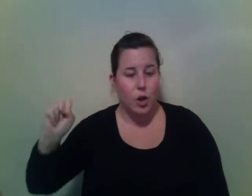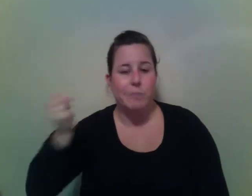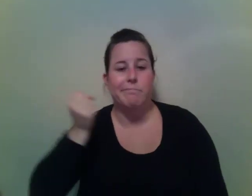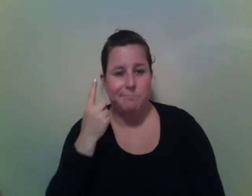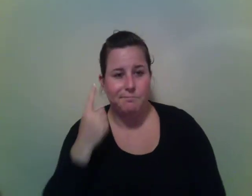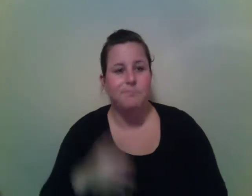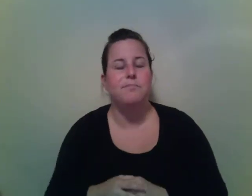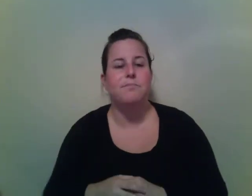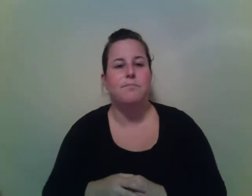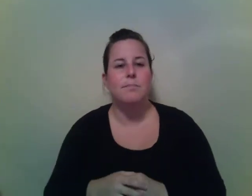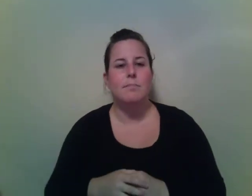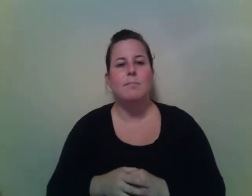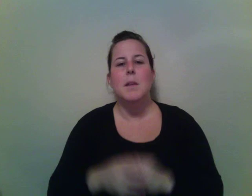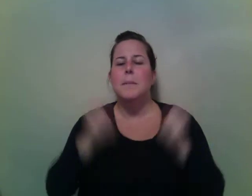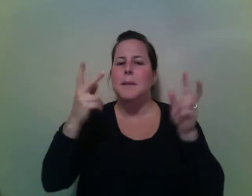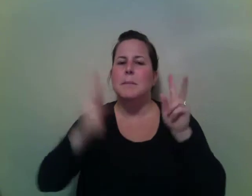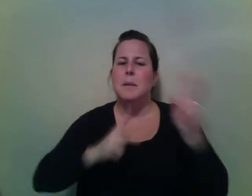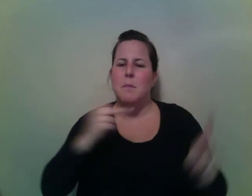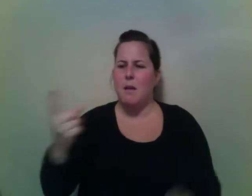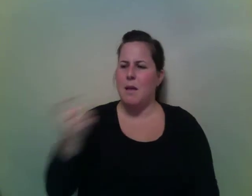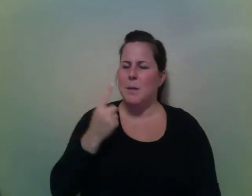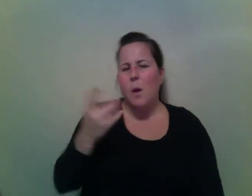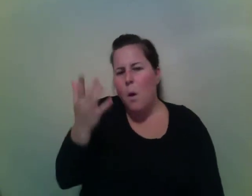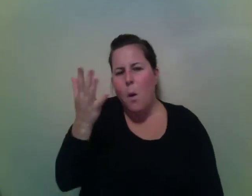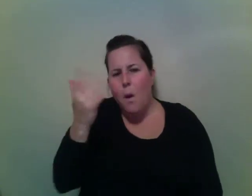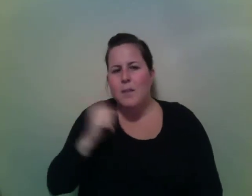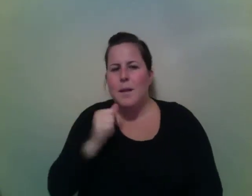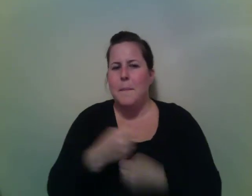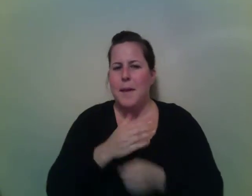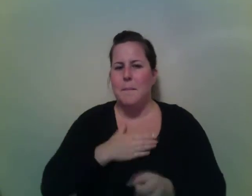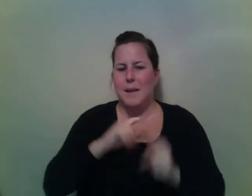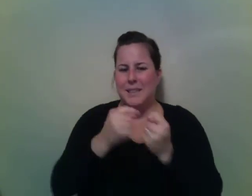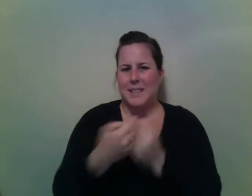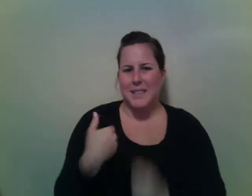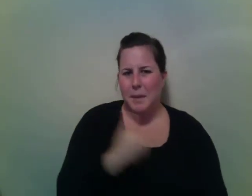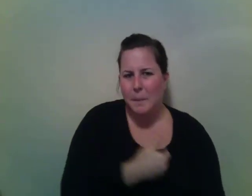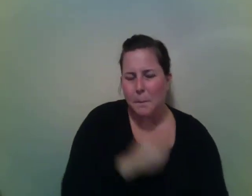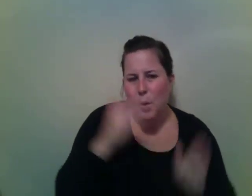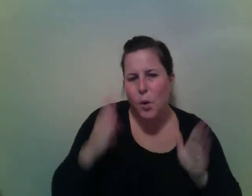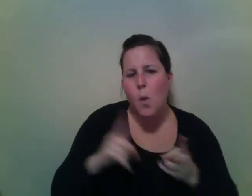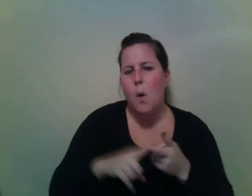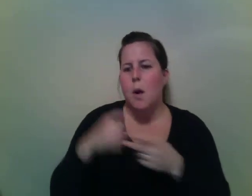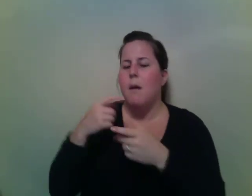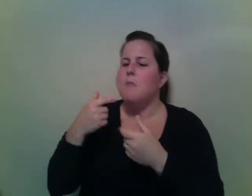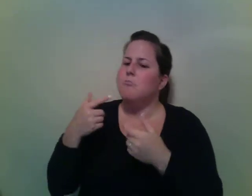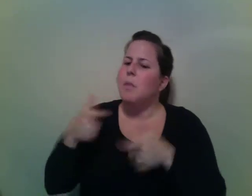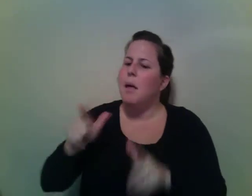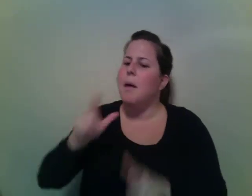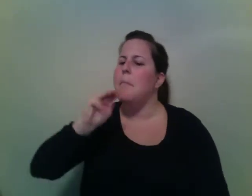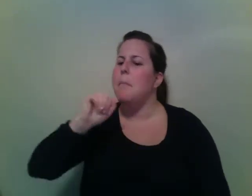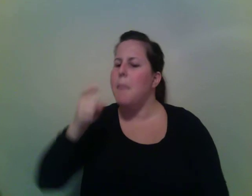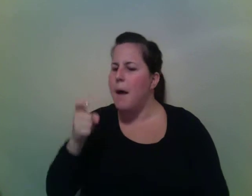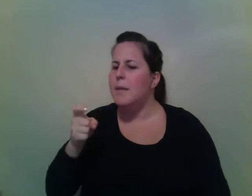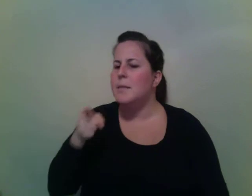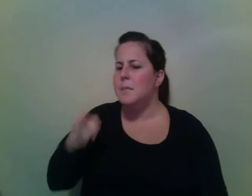Now, many people ask me this. Why not make my team member or why not make Max the sponsor and enroller of these new